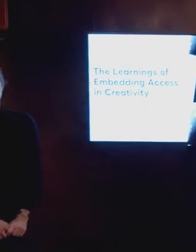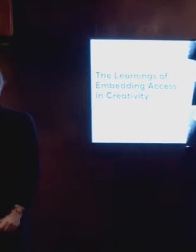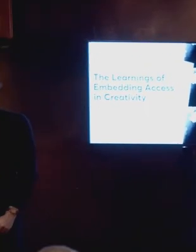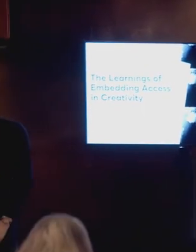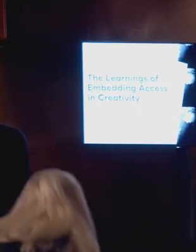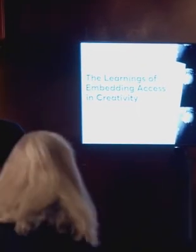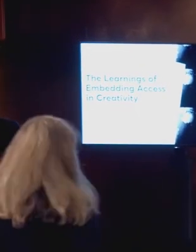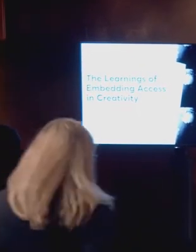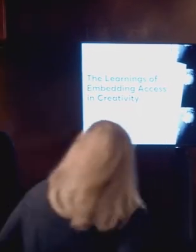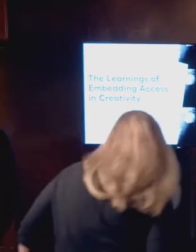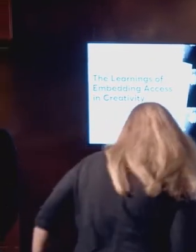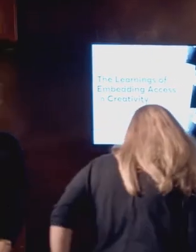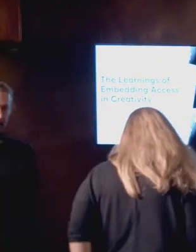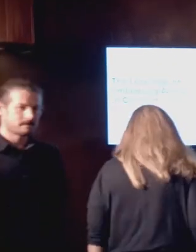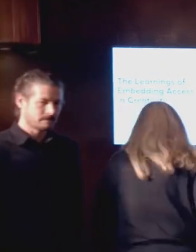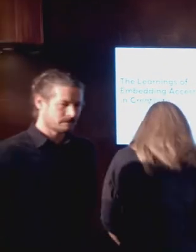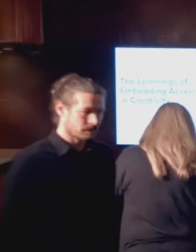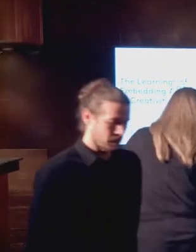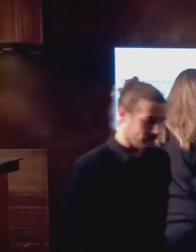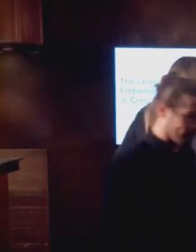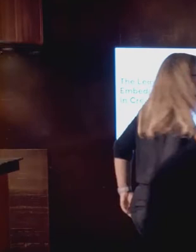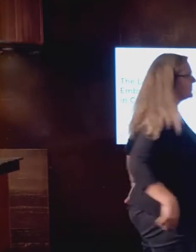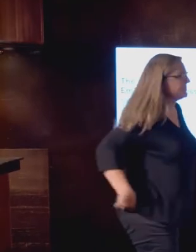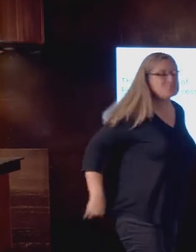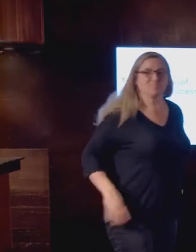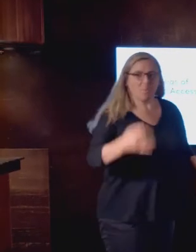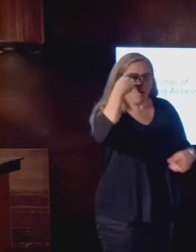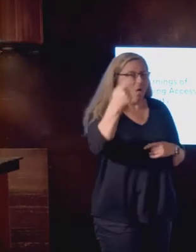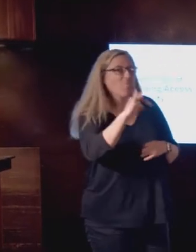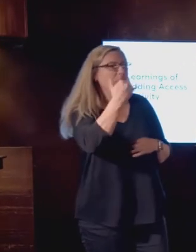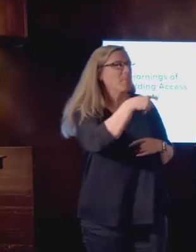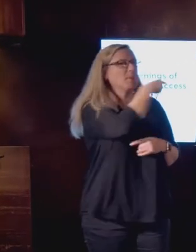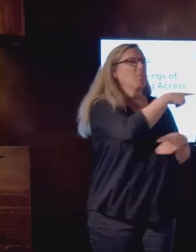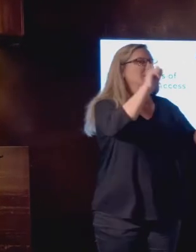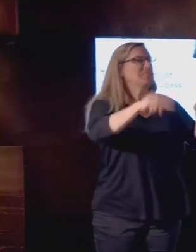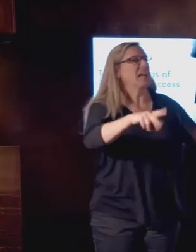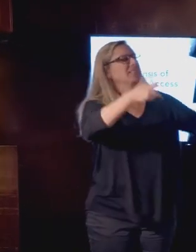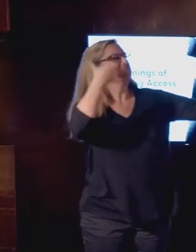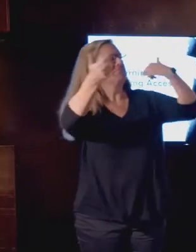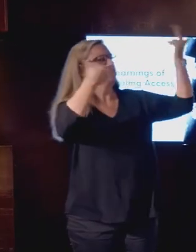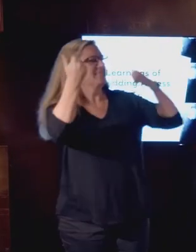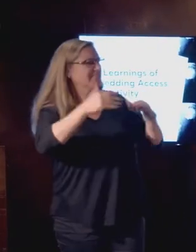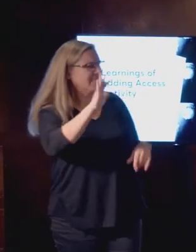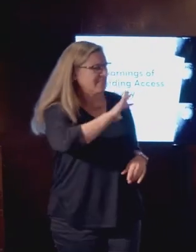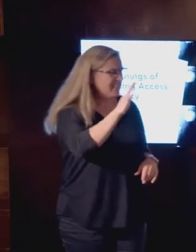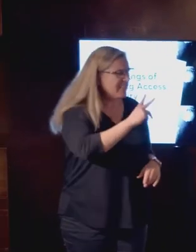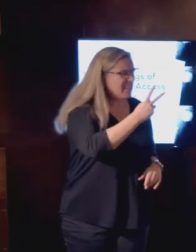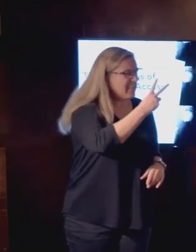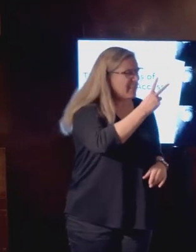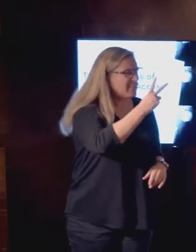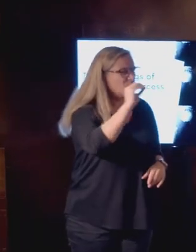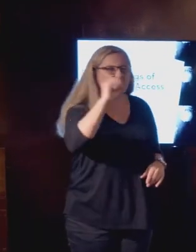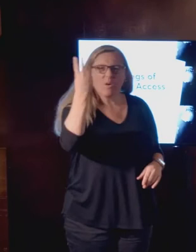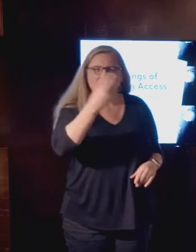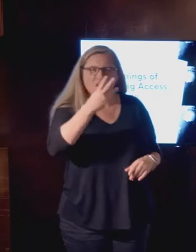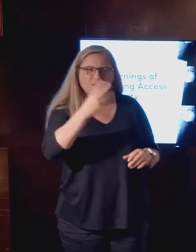Much. Amazing. Amazing. Do you want to, I thought you'd break into song and dance there. That was a good few years. That was about 2013, I